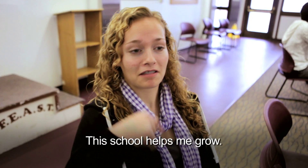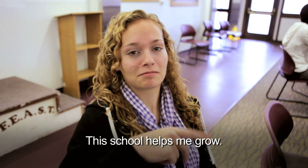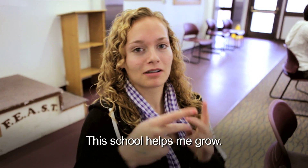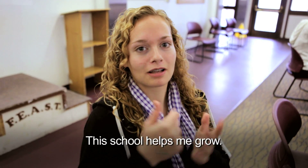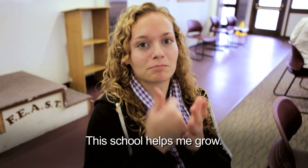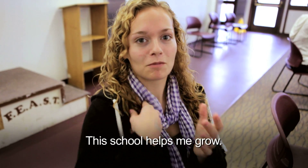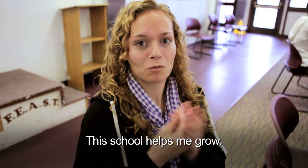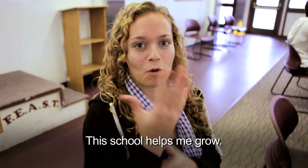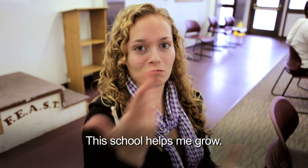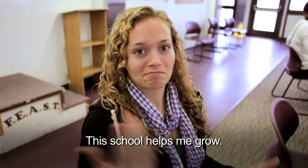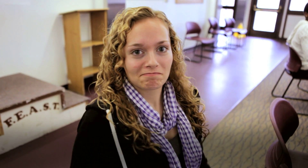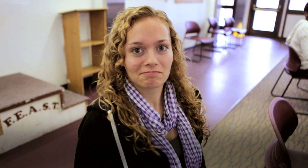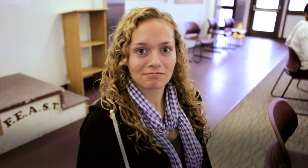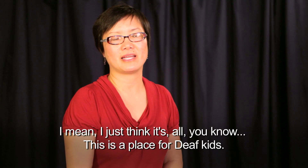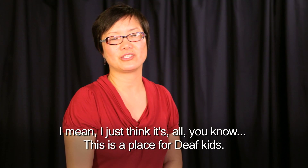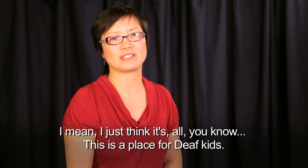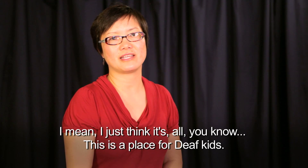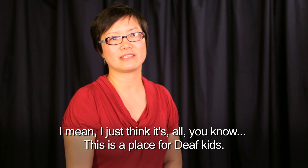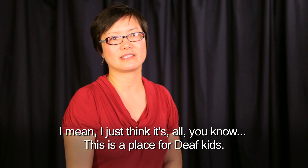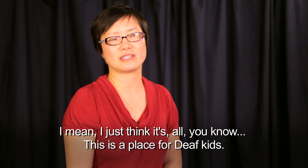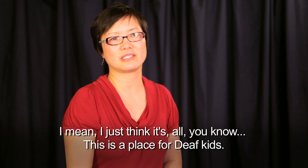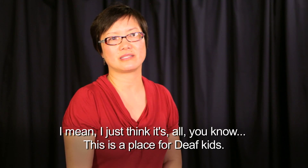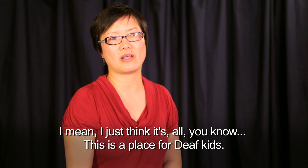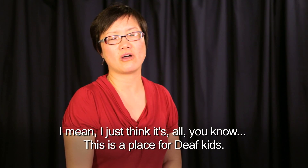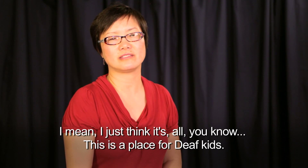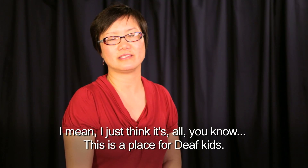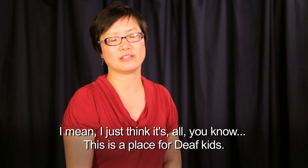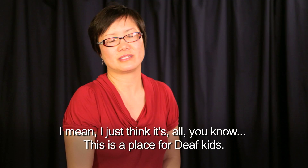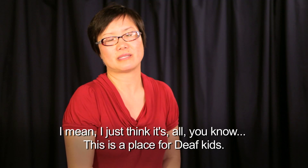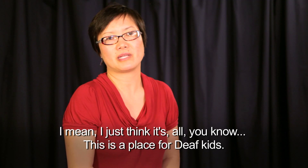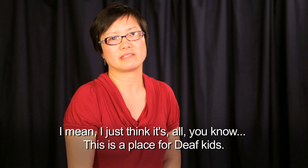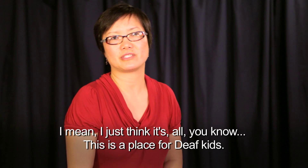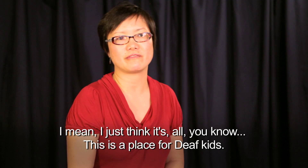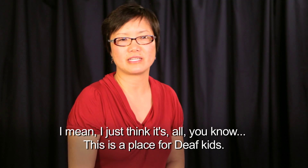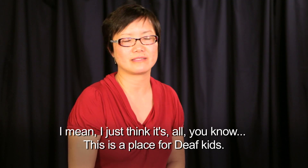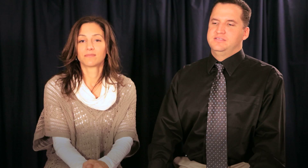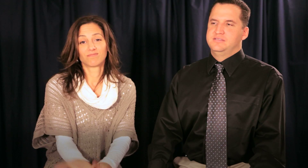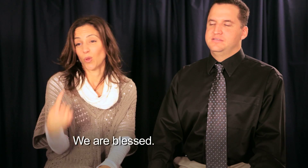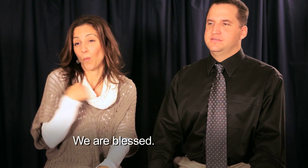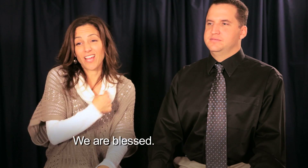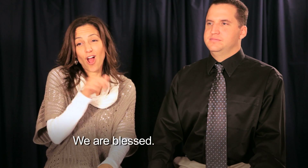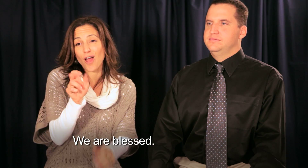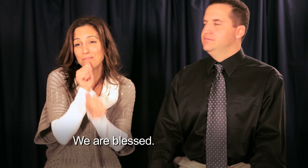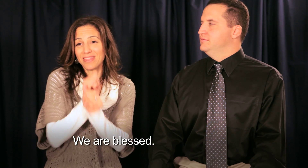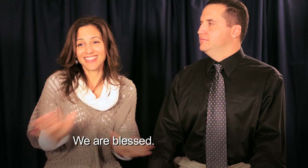This school helps me grow. I just think this is a place for deaf kids. We are blessed.